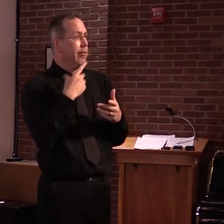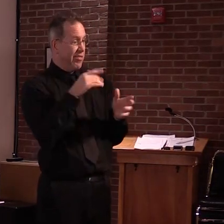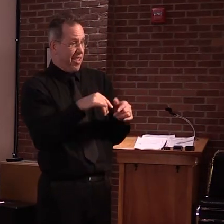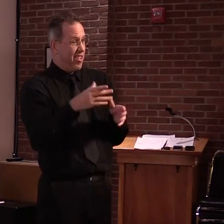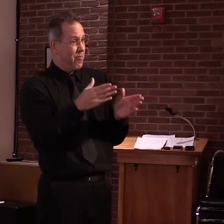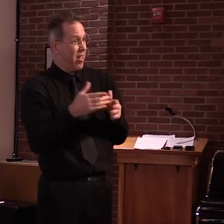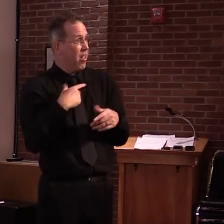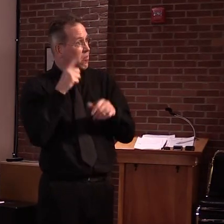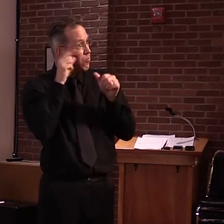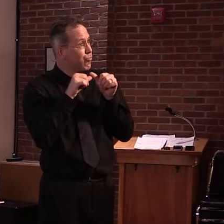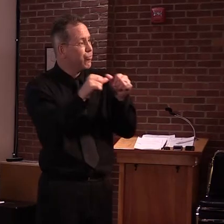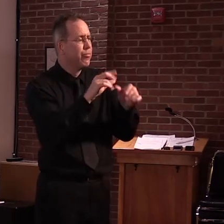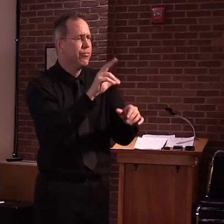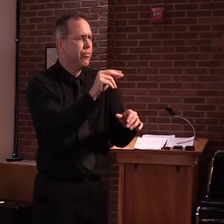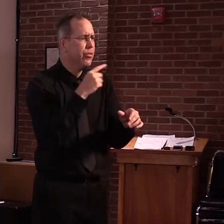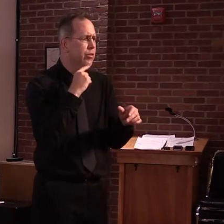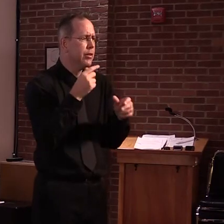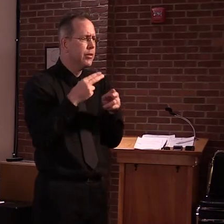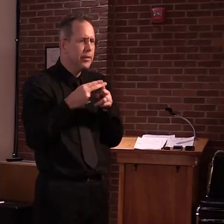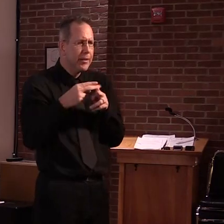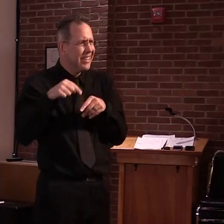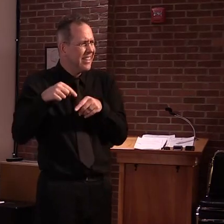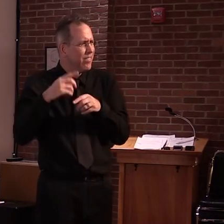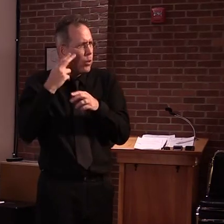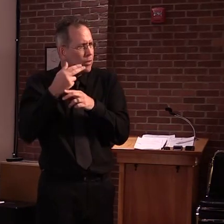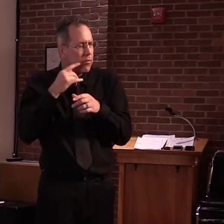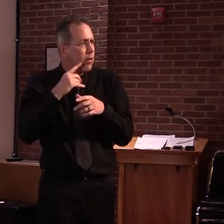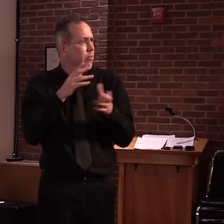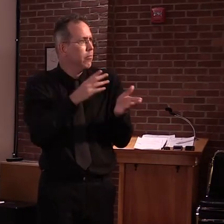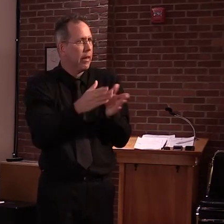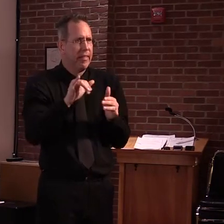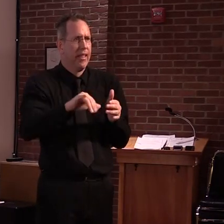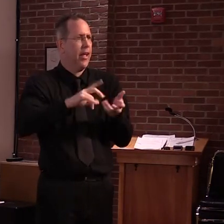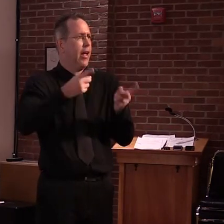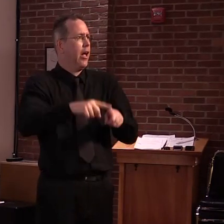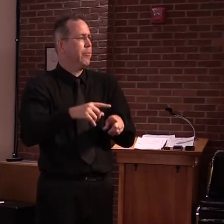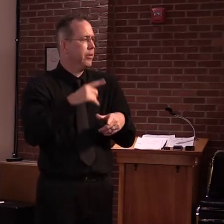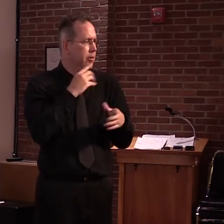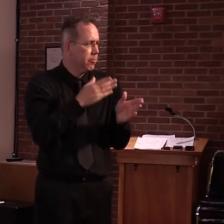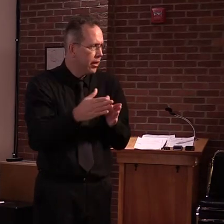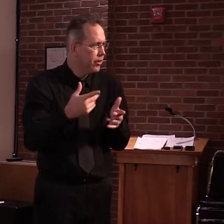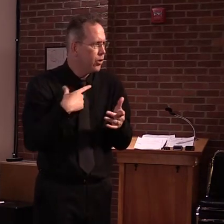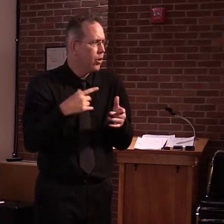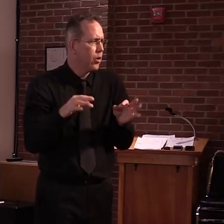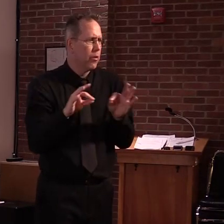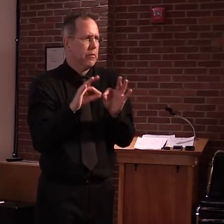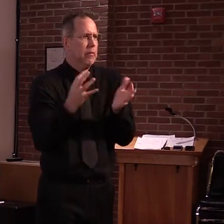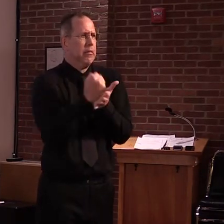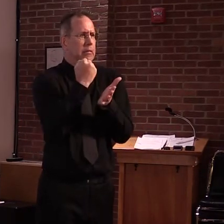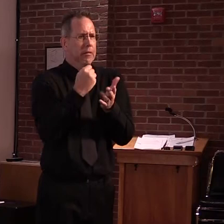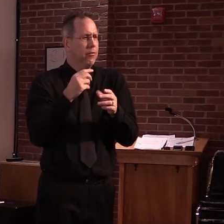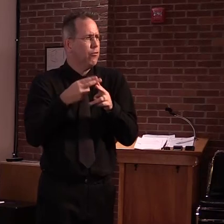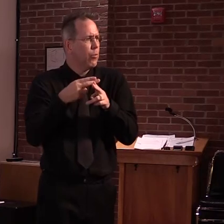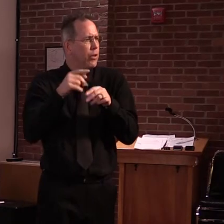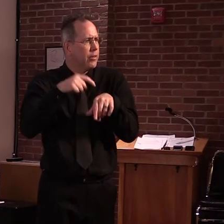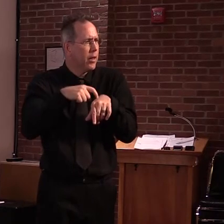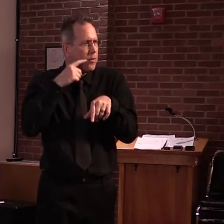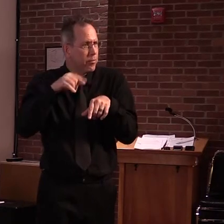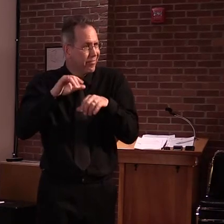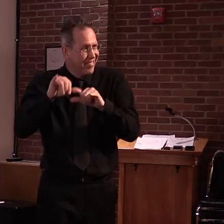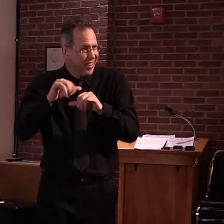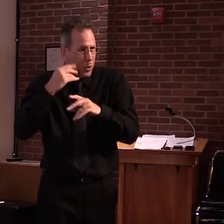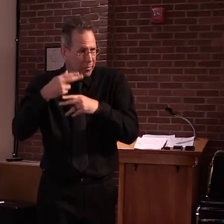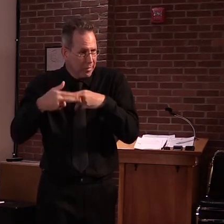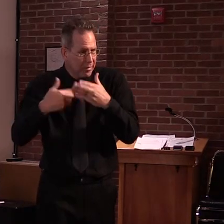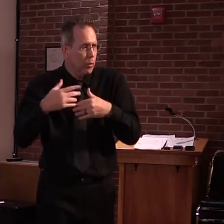of the pandemic. We got everybody off the street. But what the failure of that system is that we are